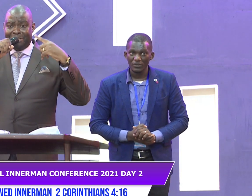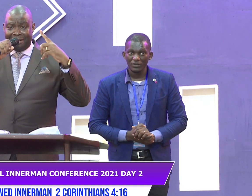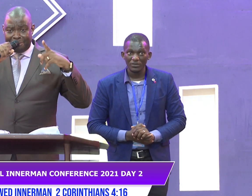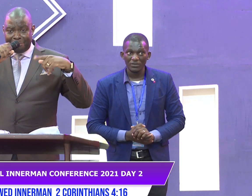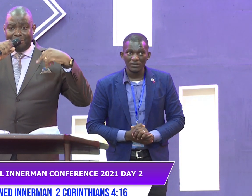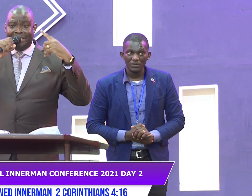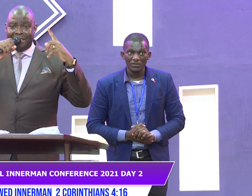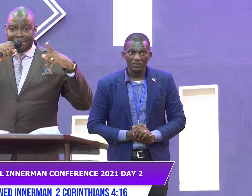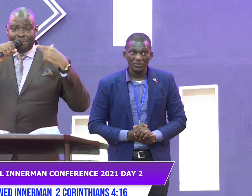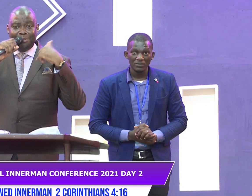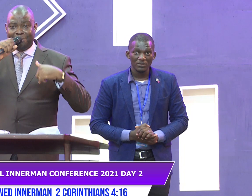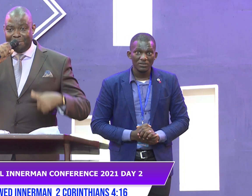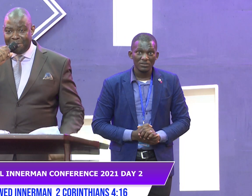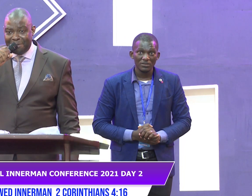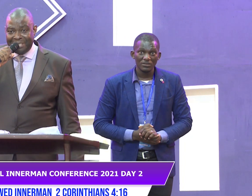Is there